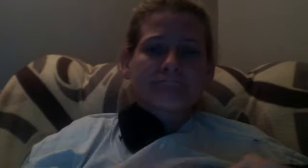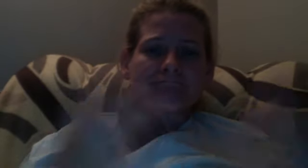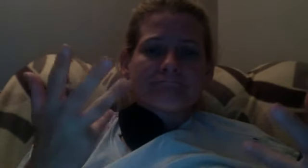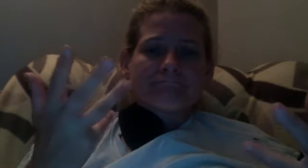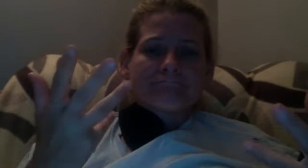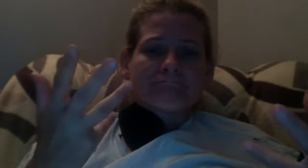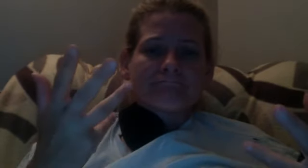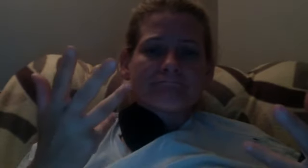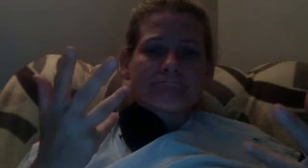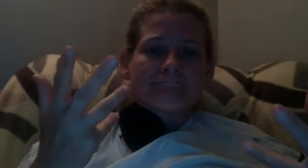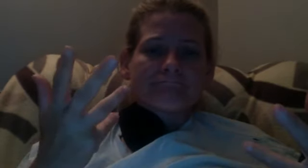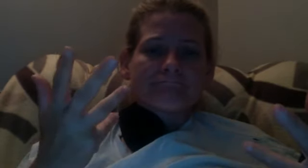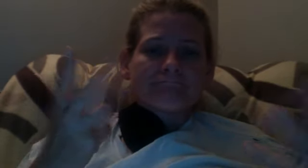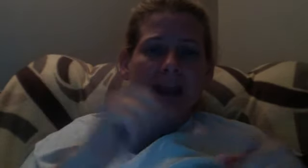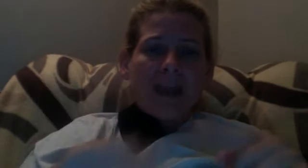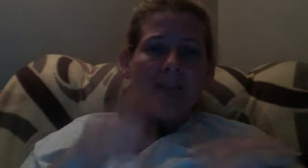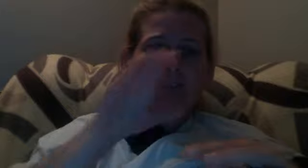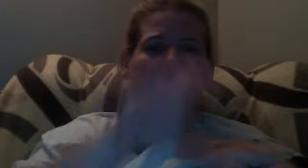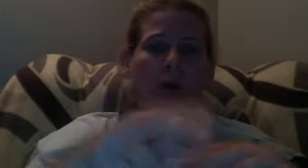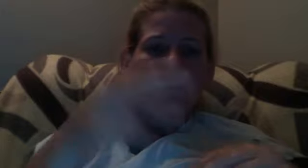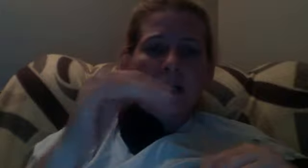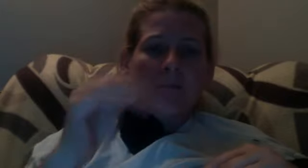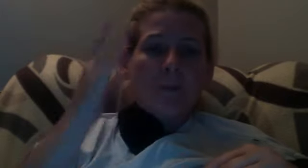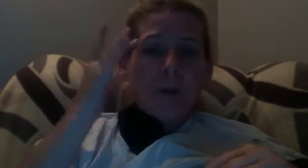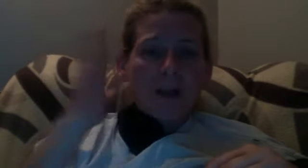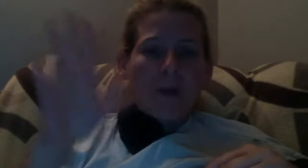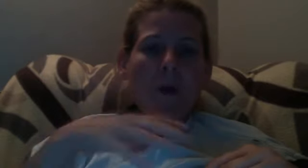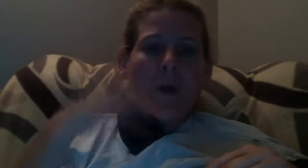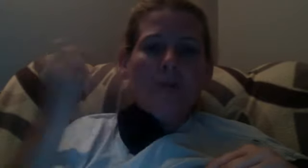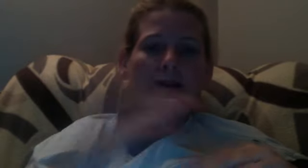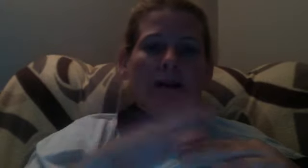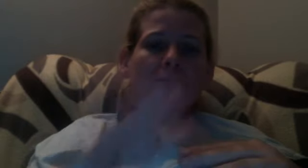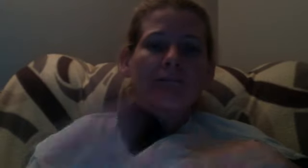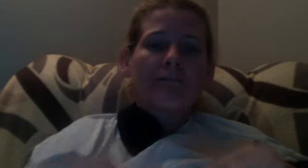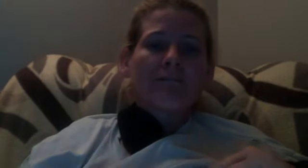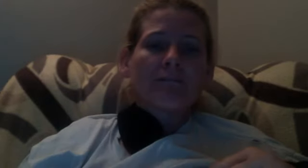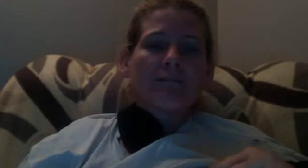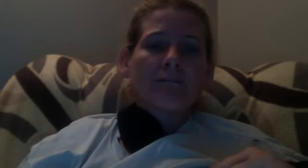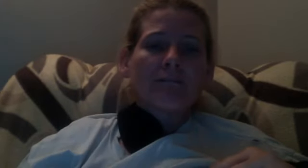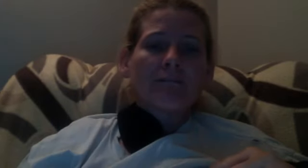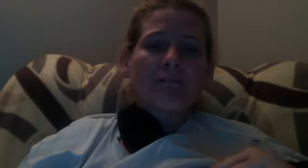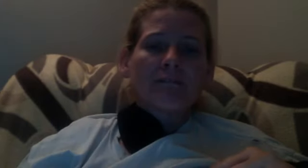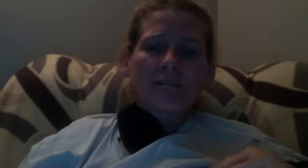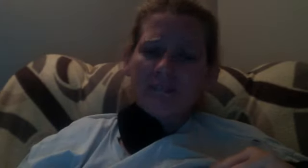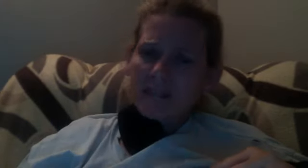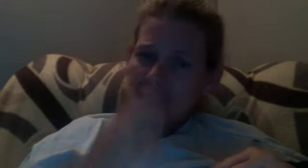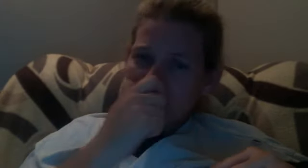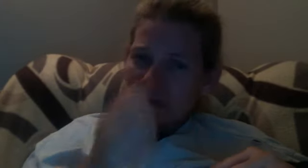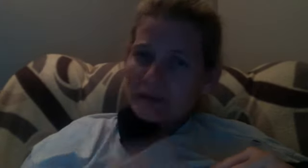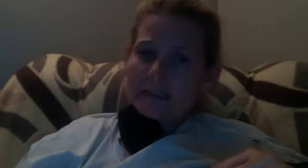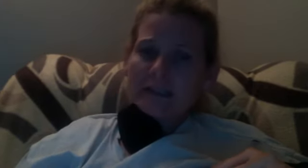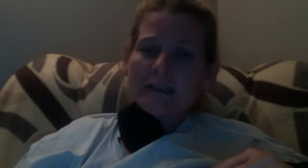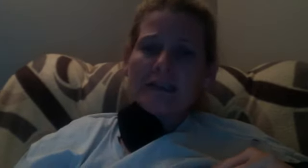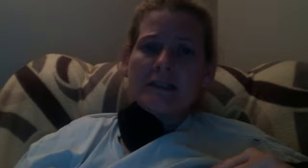Good choice. You ready? All right, go for it. Not too fast. Look at you. Somebody get a picture of David Hester actually helping his neighbor. All right, man. Here we